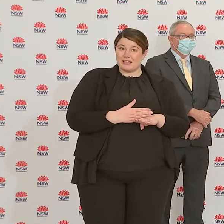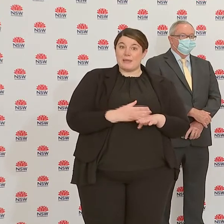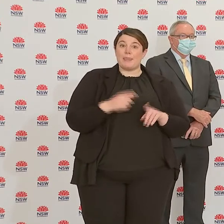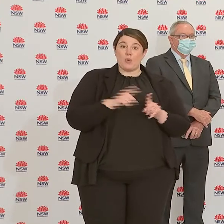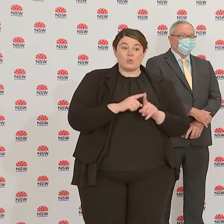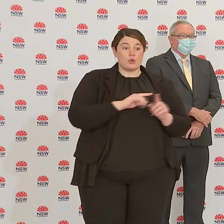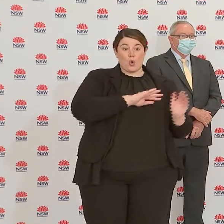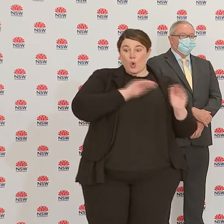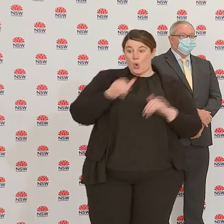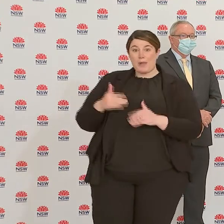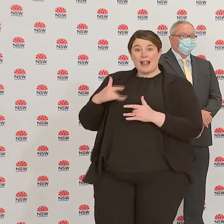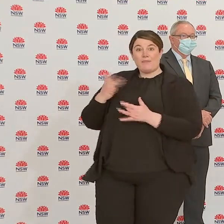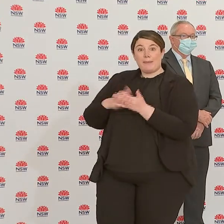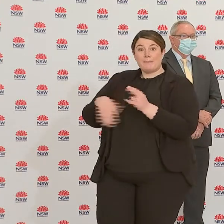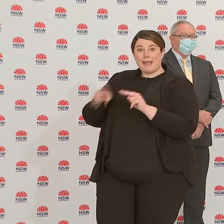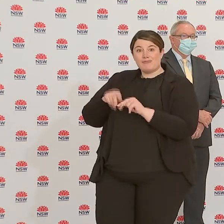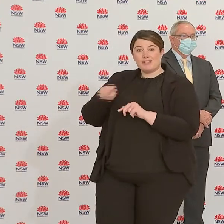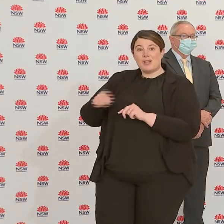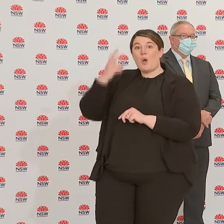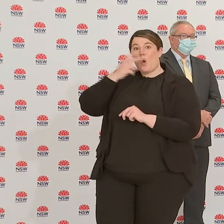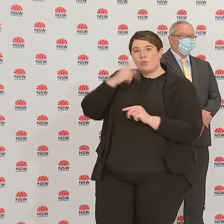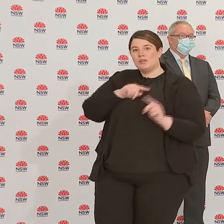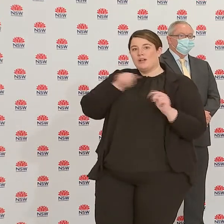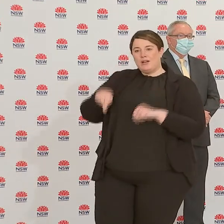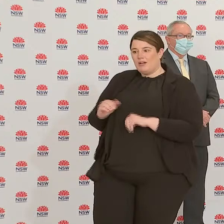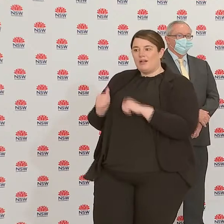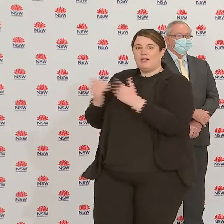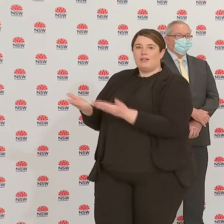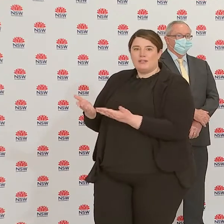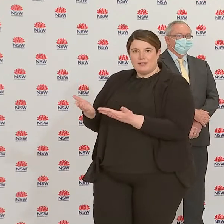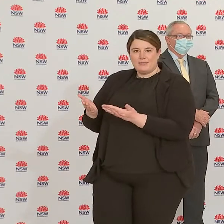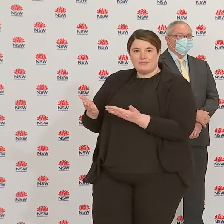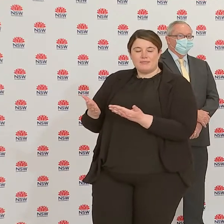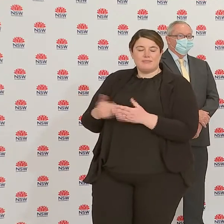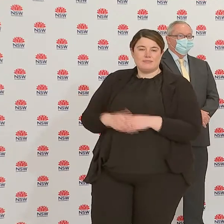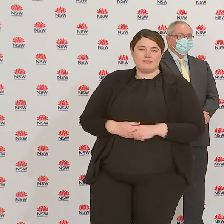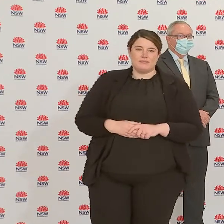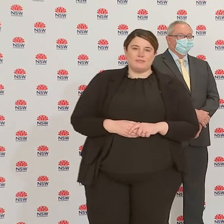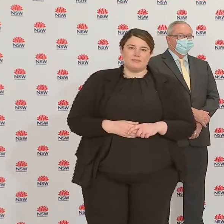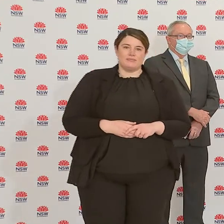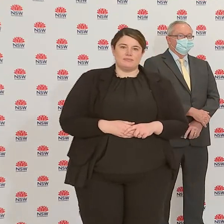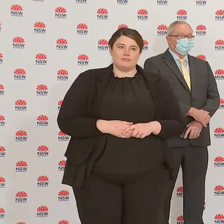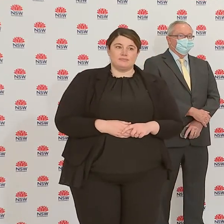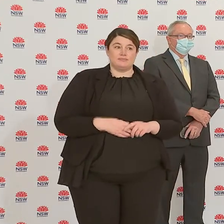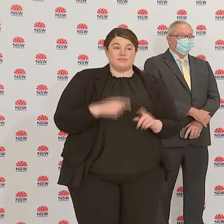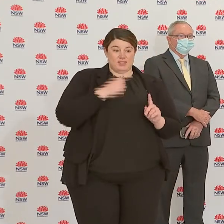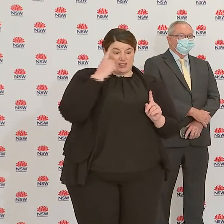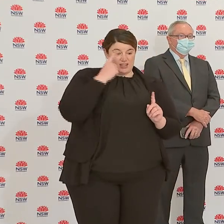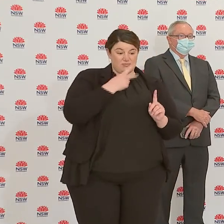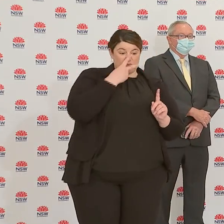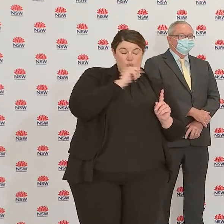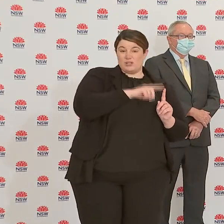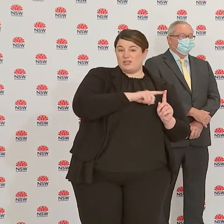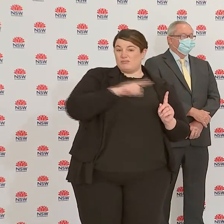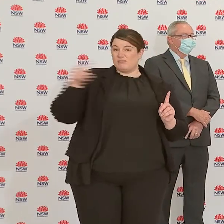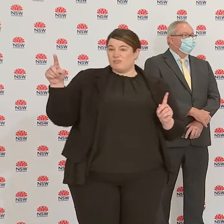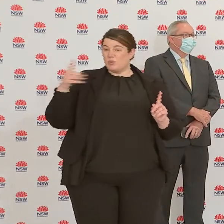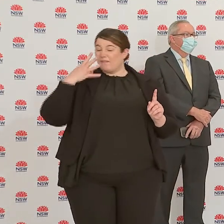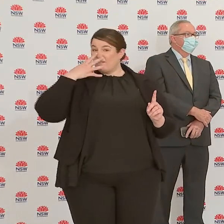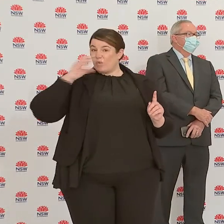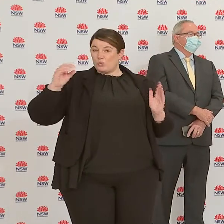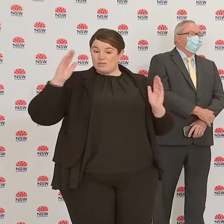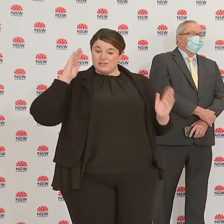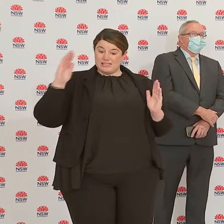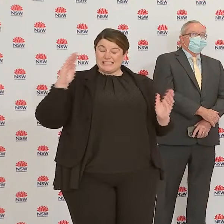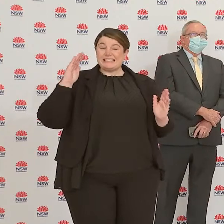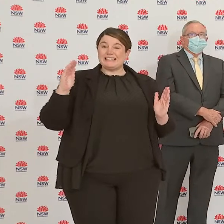generations. So as the Premier has indicated, that young age group through to our 40-year-olds are the sort